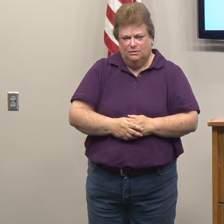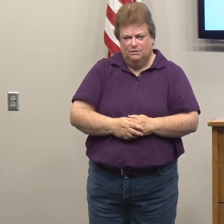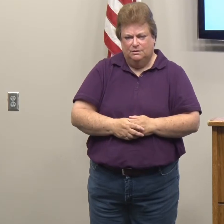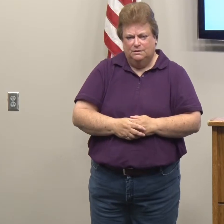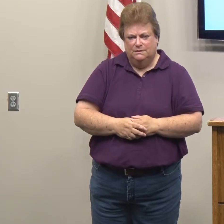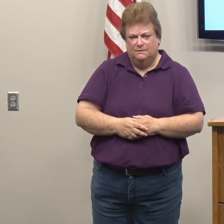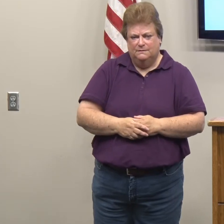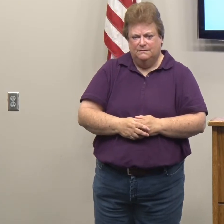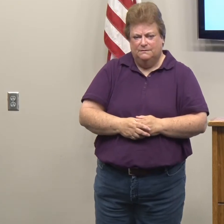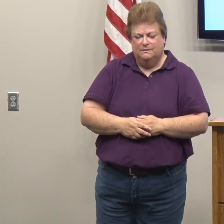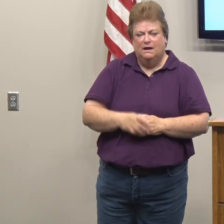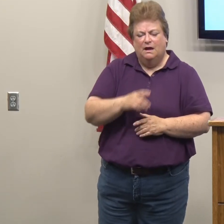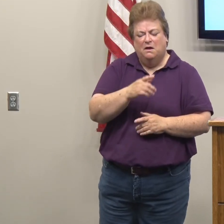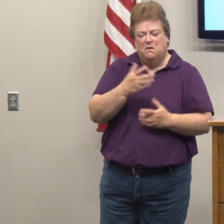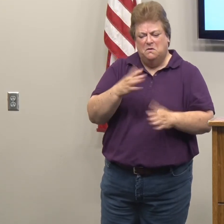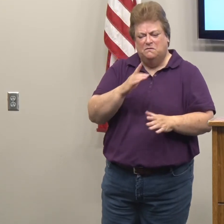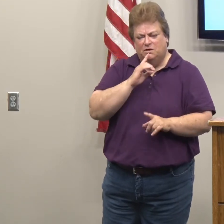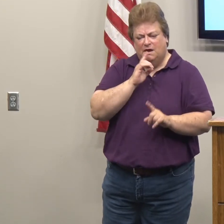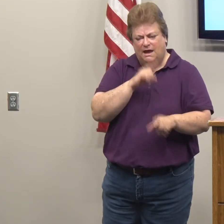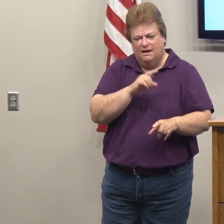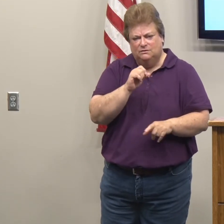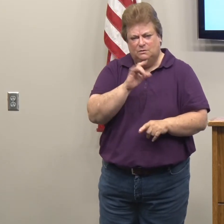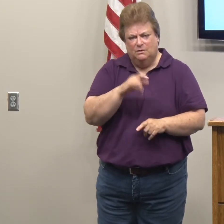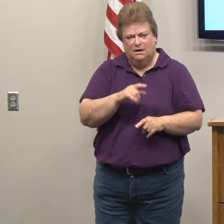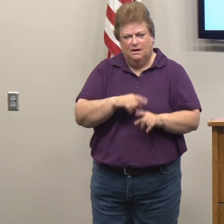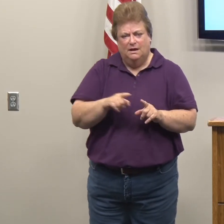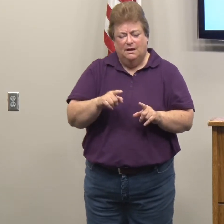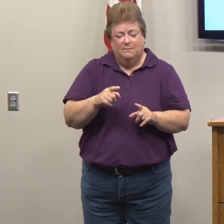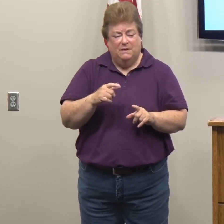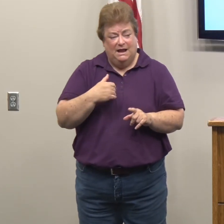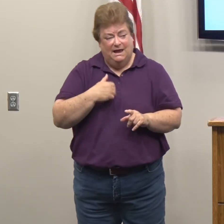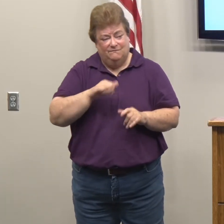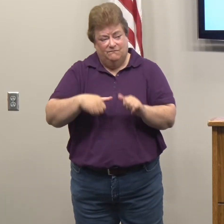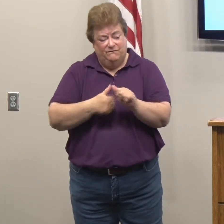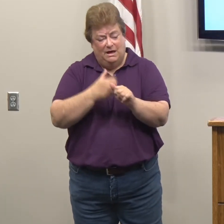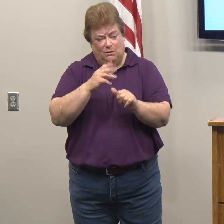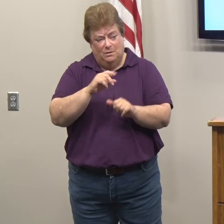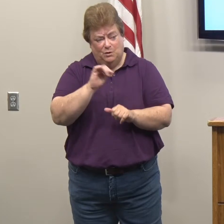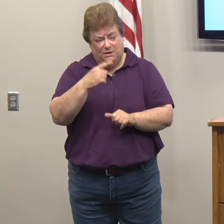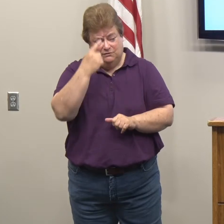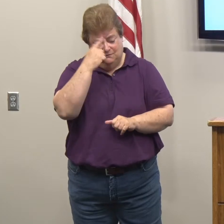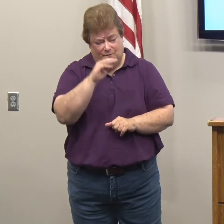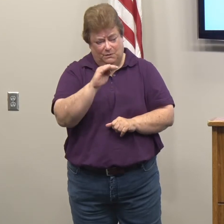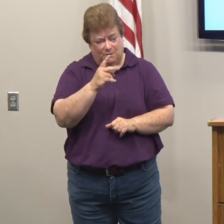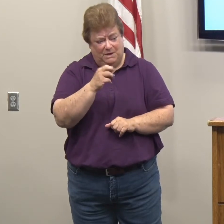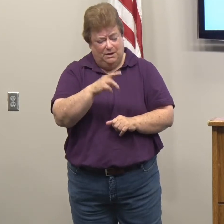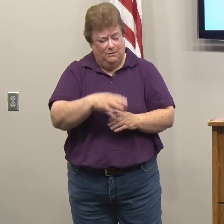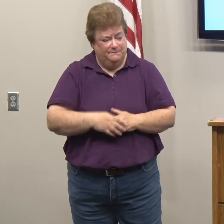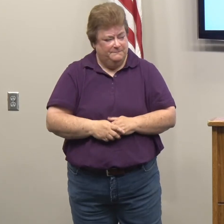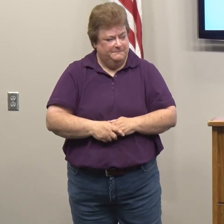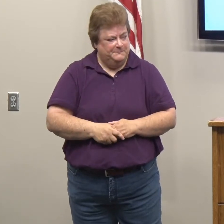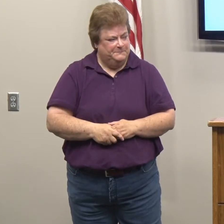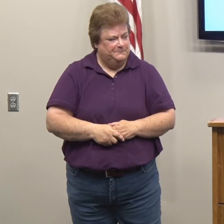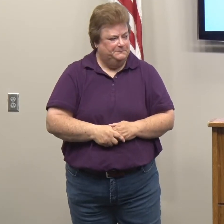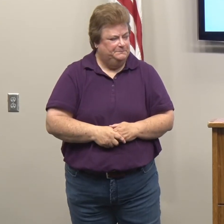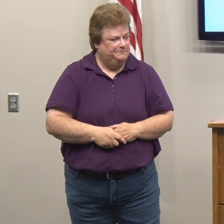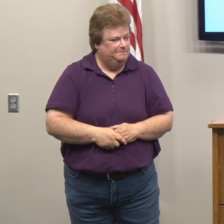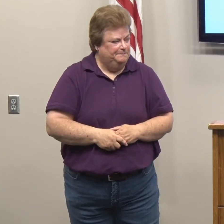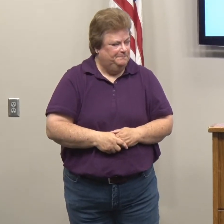That's okay. I think that answers the question. I do have a follow-up I think would probably be for the mayor. Sure.